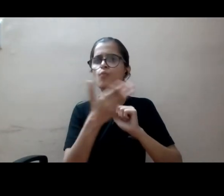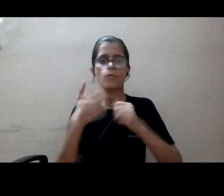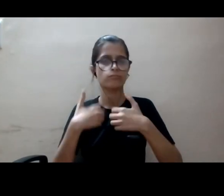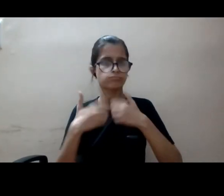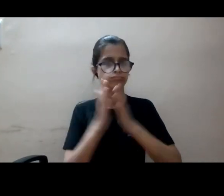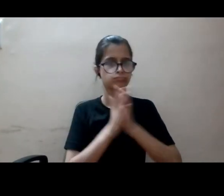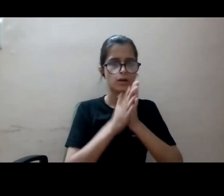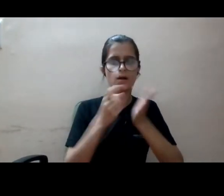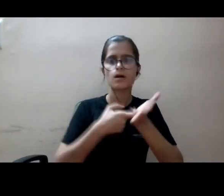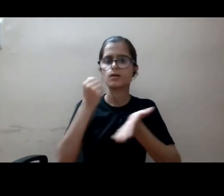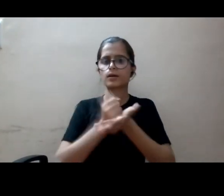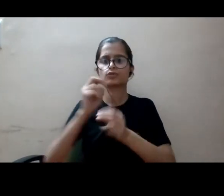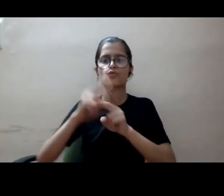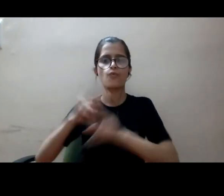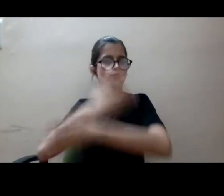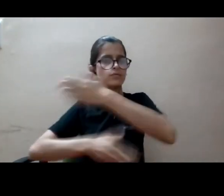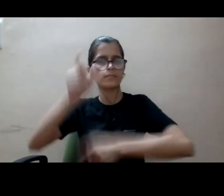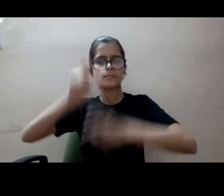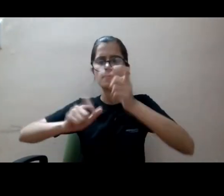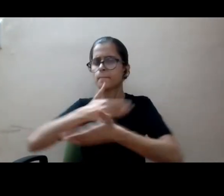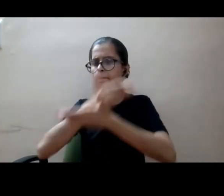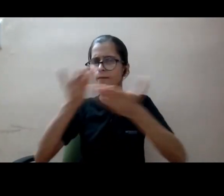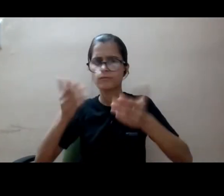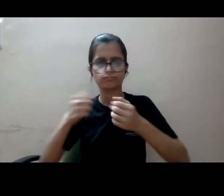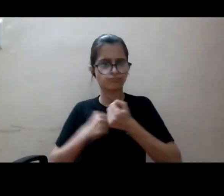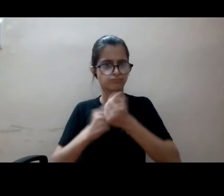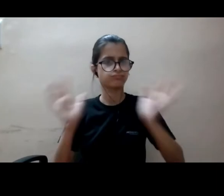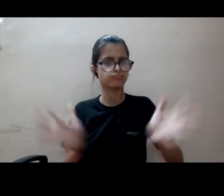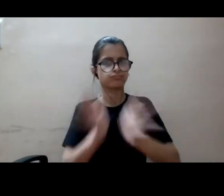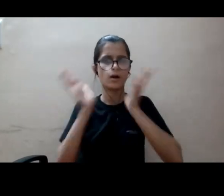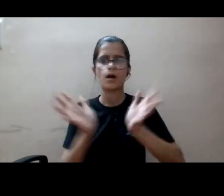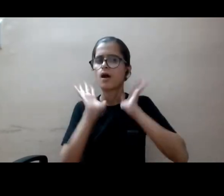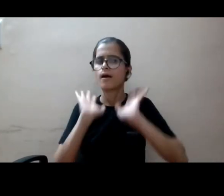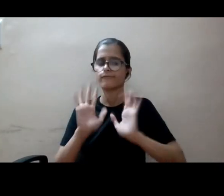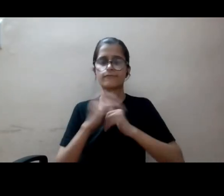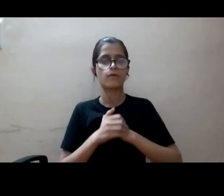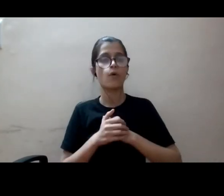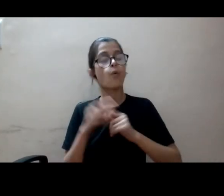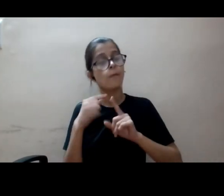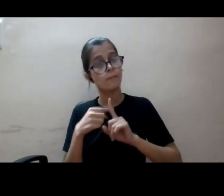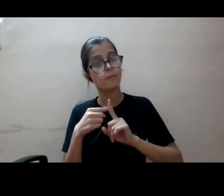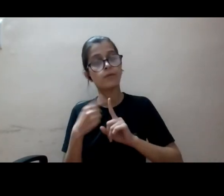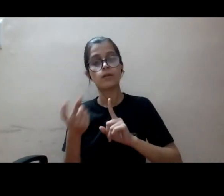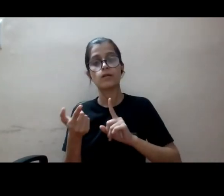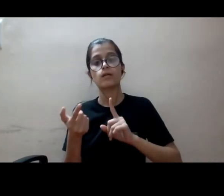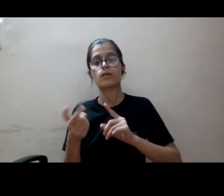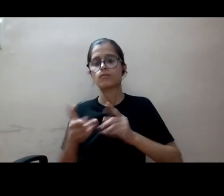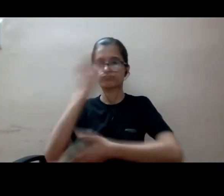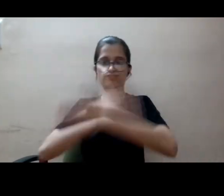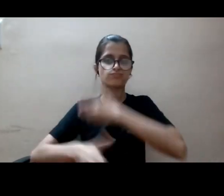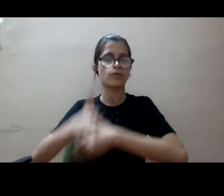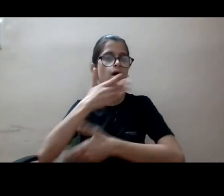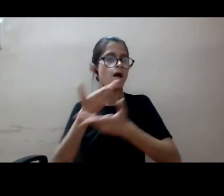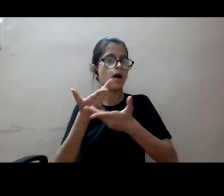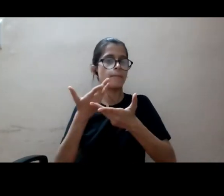the rights of disabled people, but it's also about being an artist with a disability